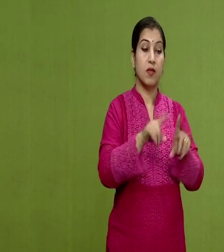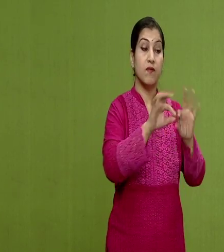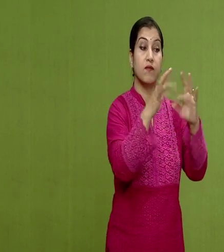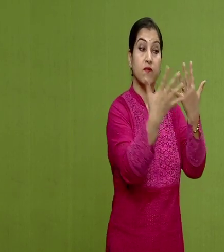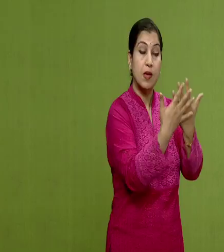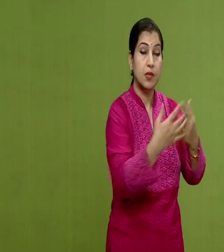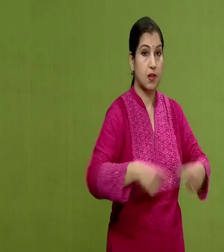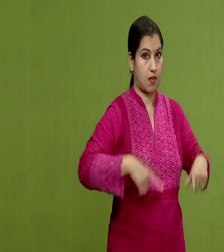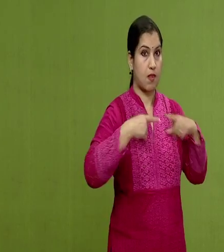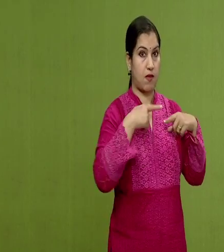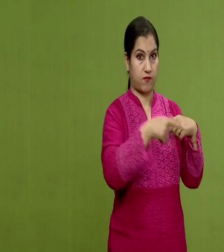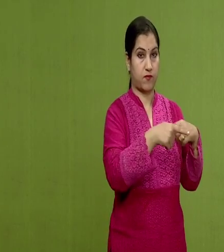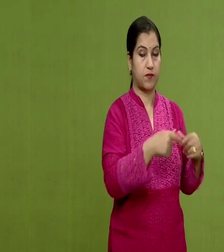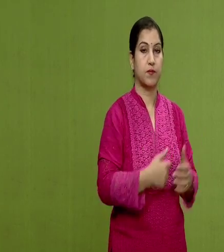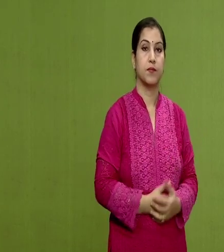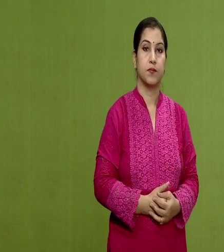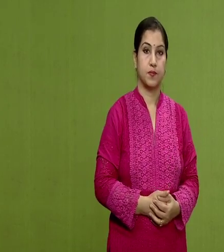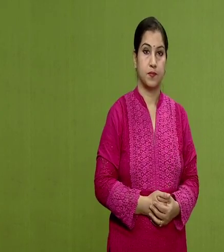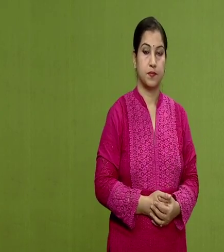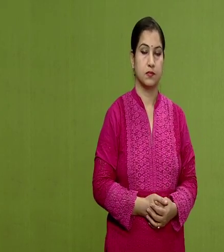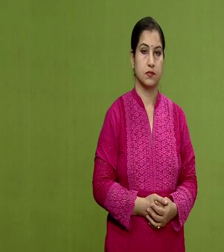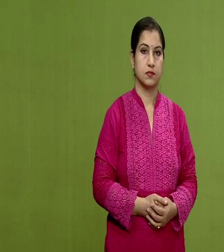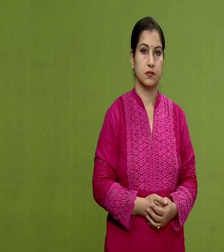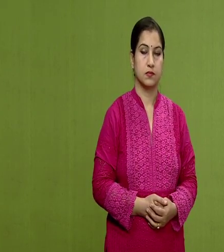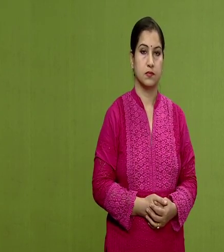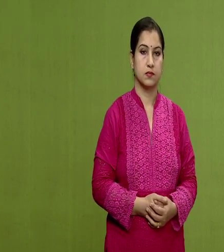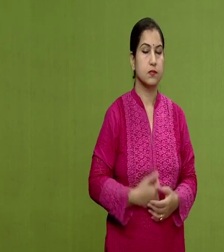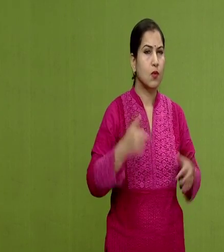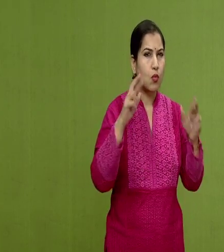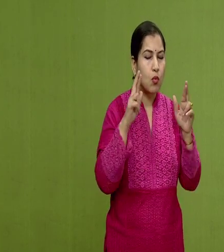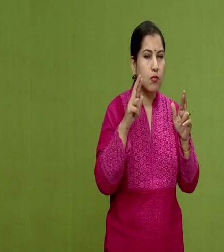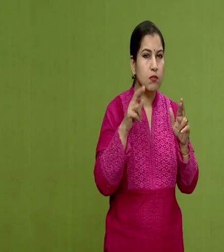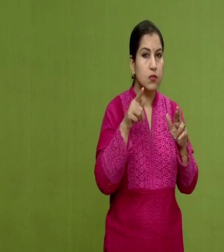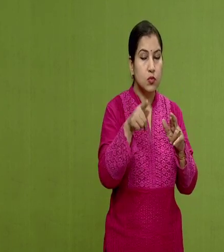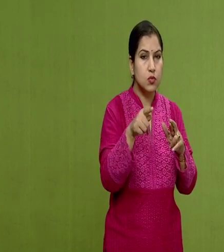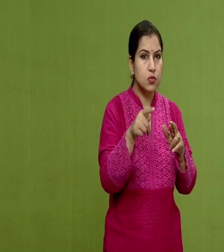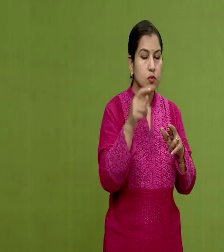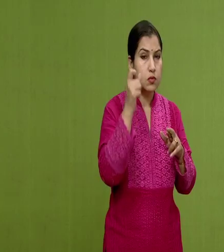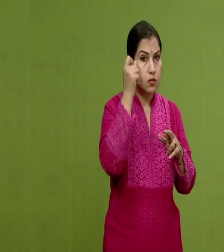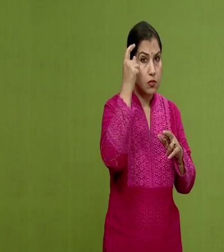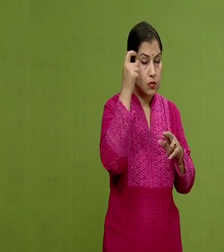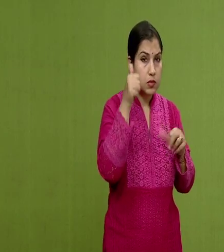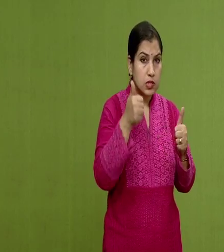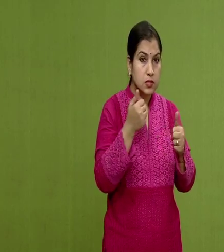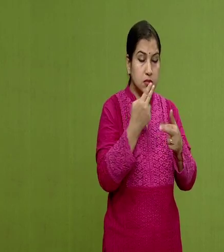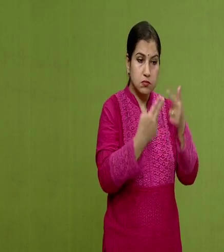family life. Hope you may have understood this topic